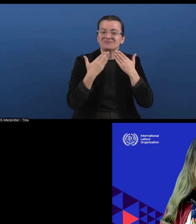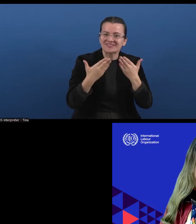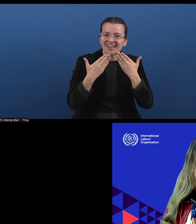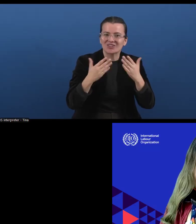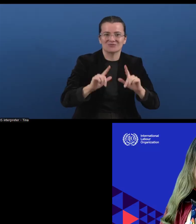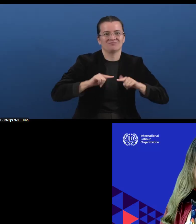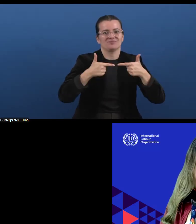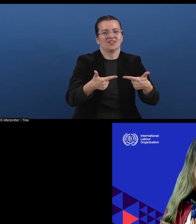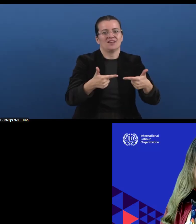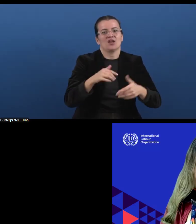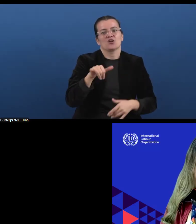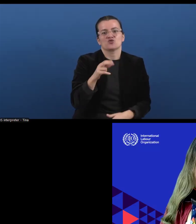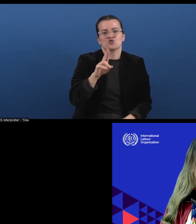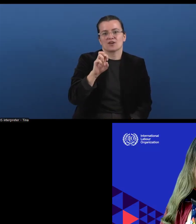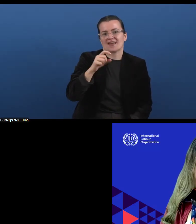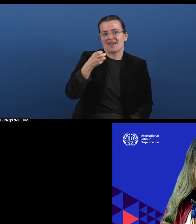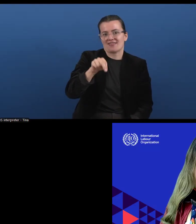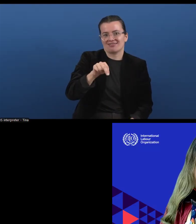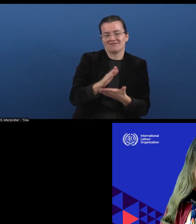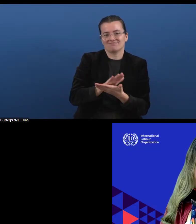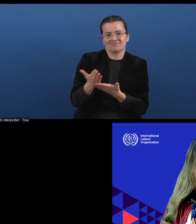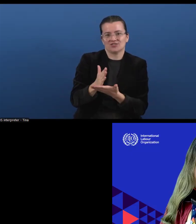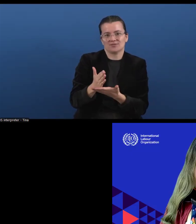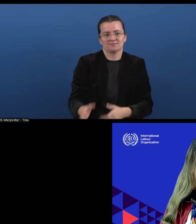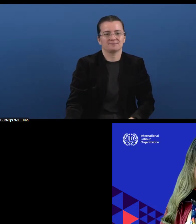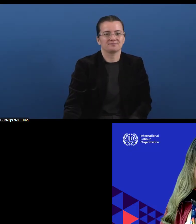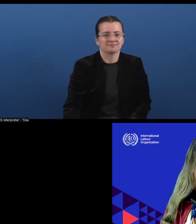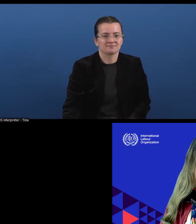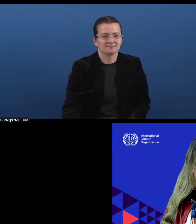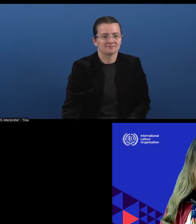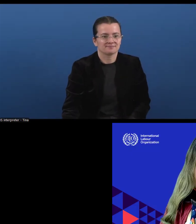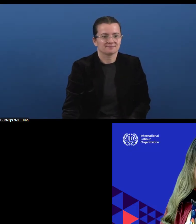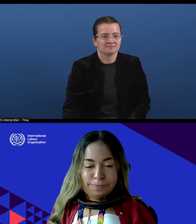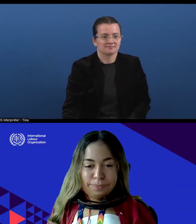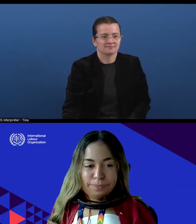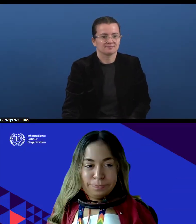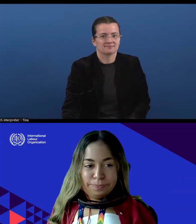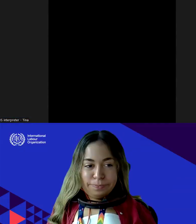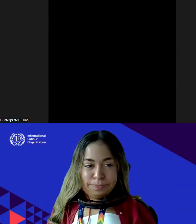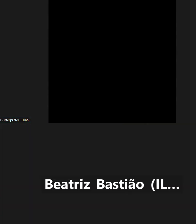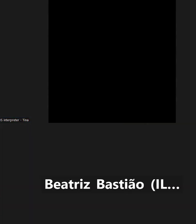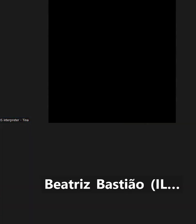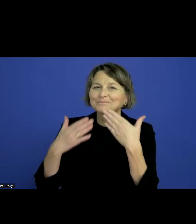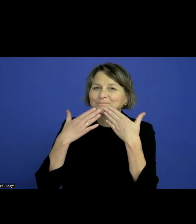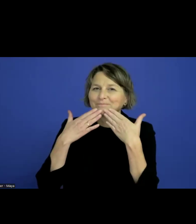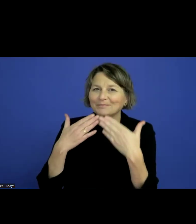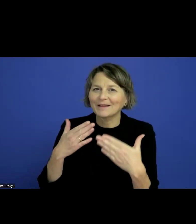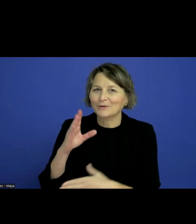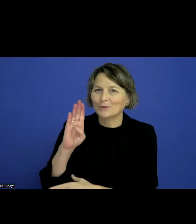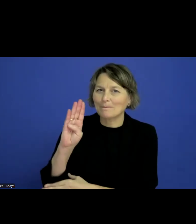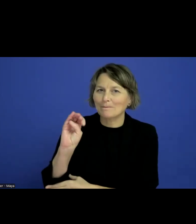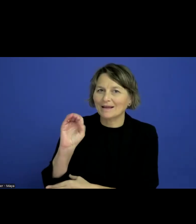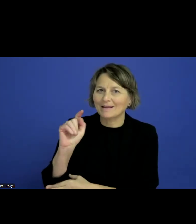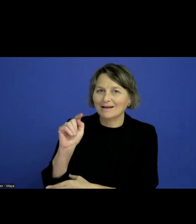a lot, Beatriz, for the presentation just now, and of course also the time and valuable feedback you provided throughout